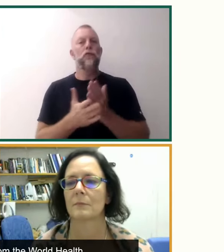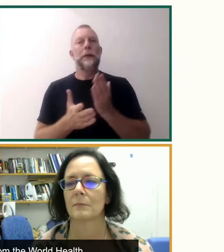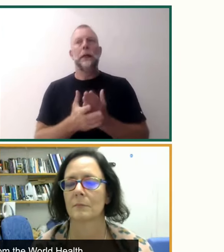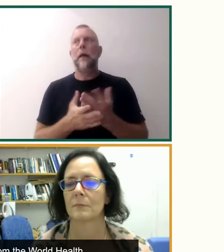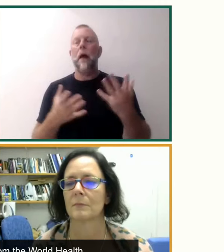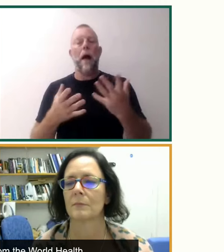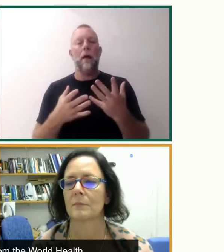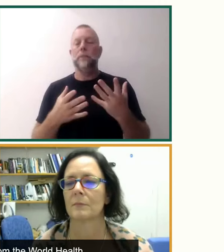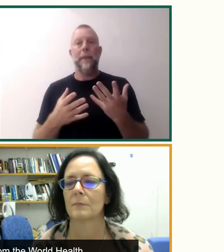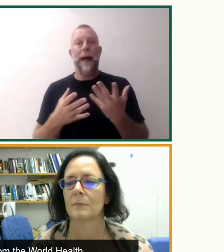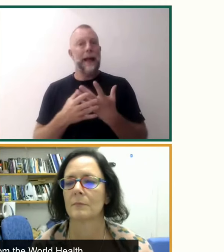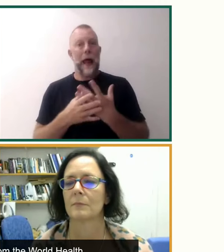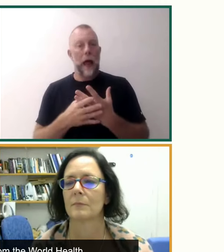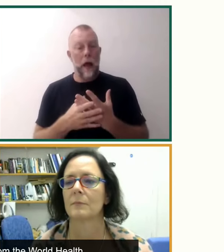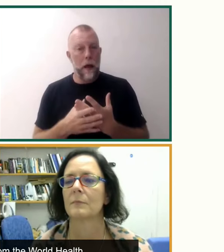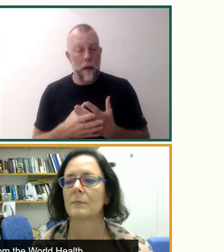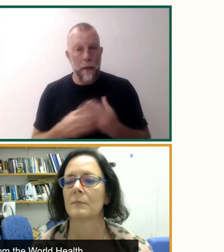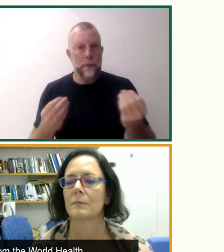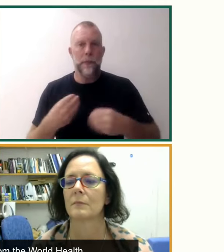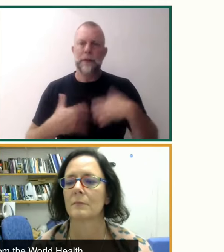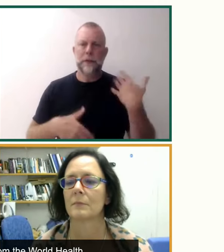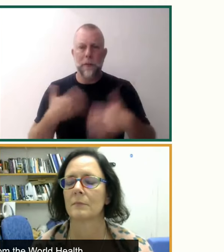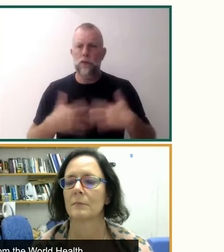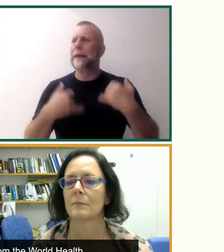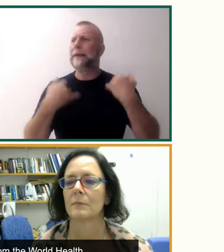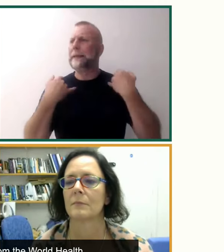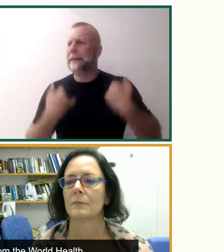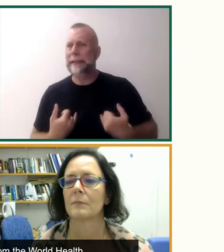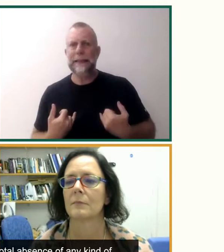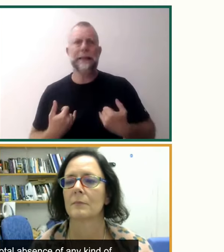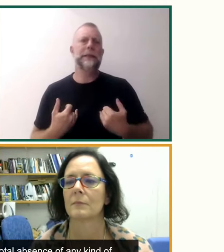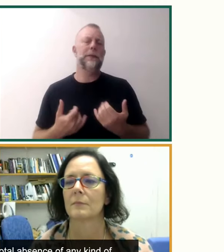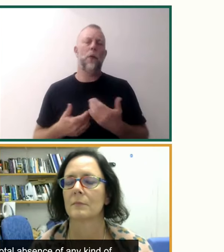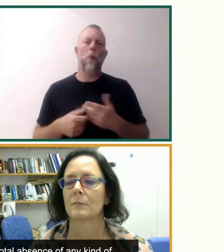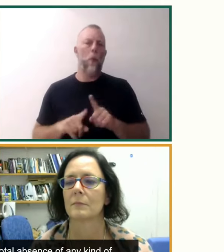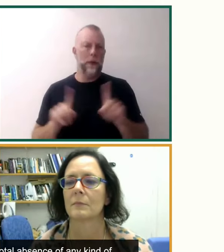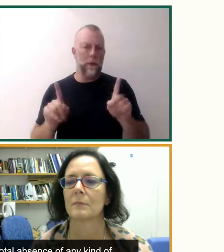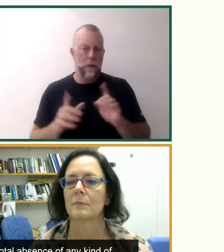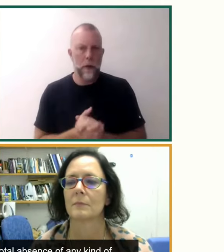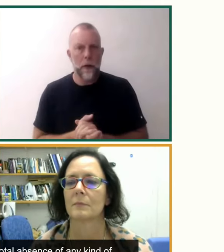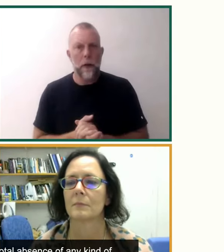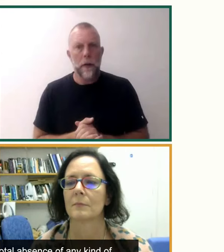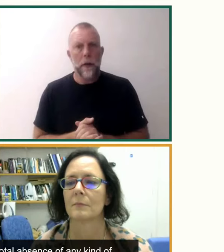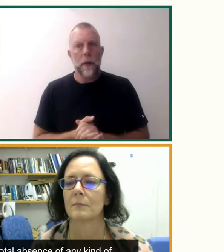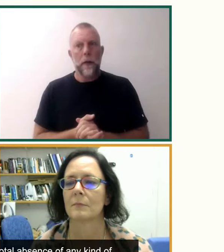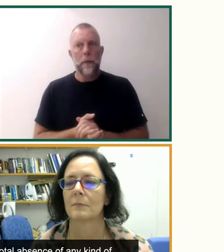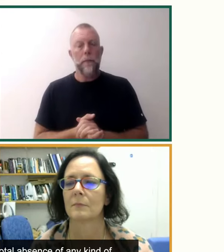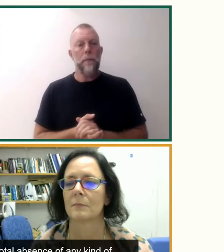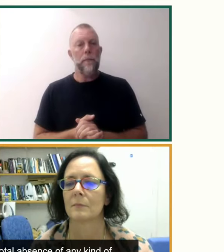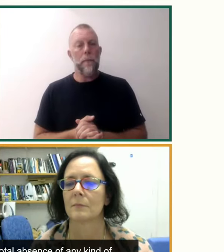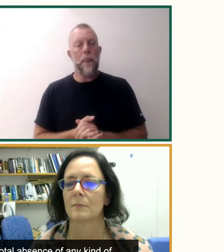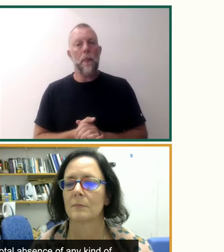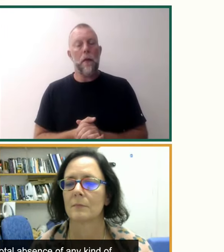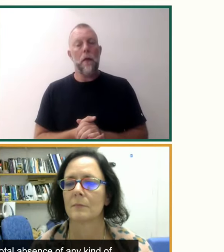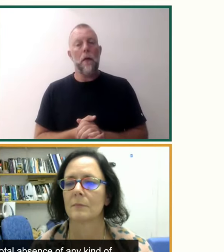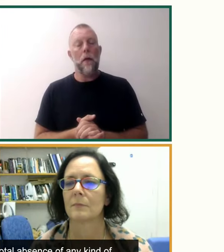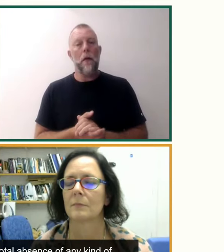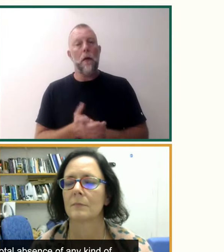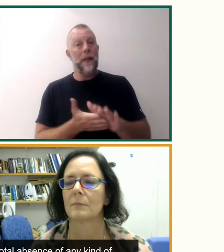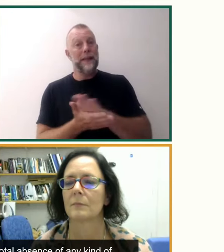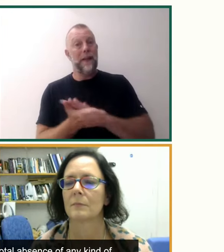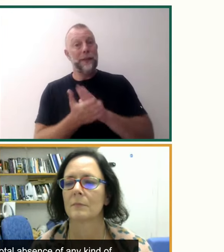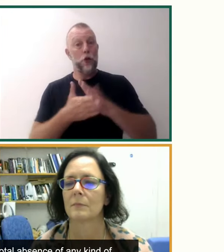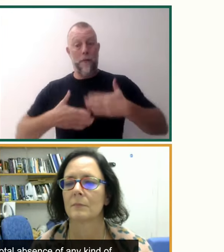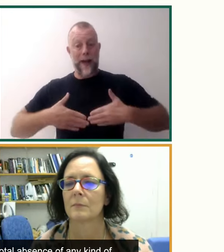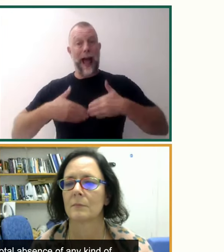any kind of infirmity, suffering, disease, any ailment whatsoever. And the WHO definition of health has